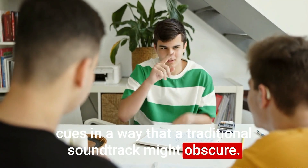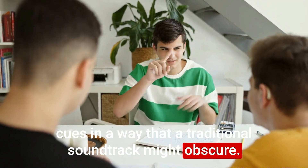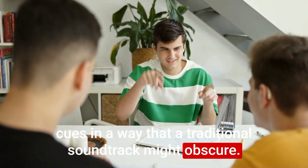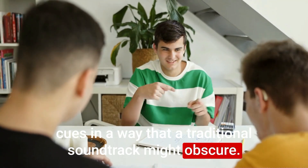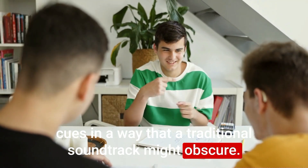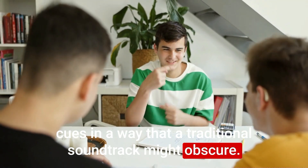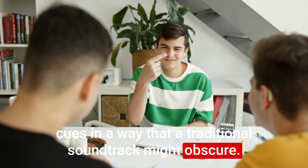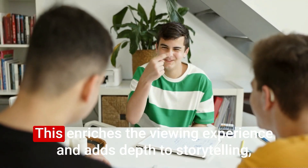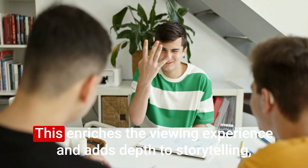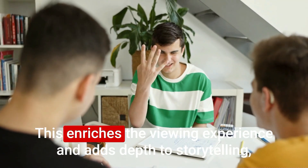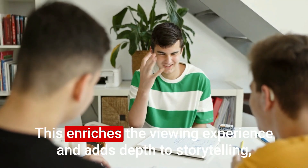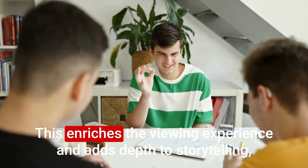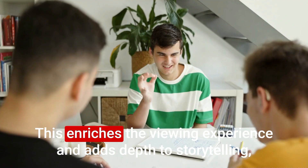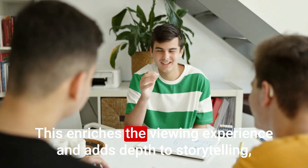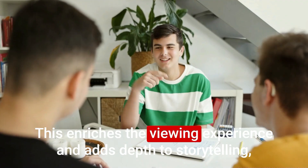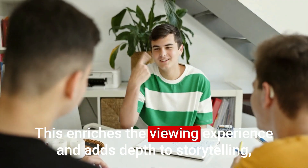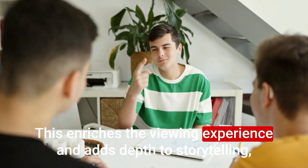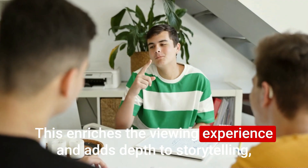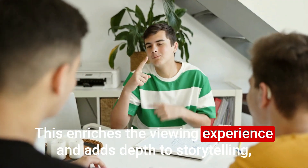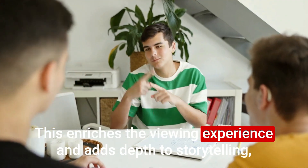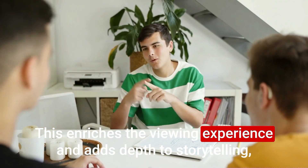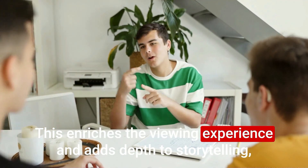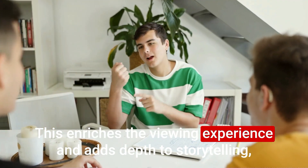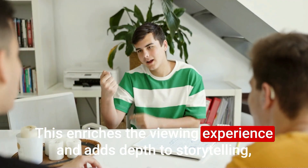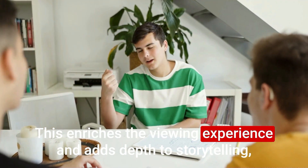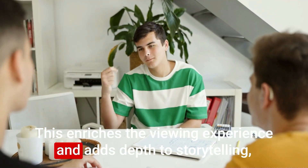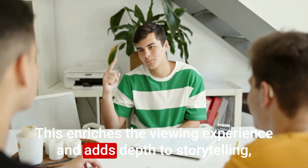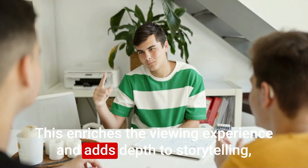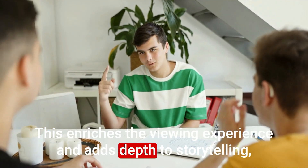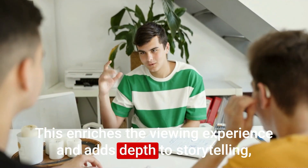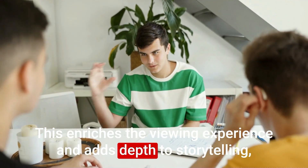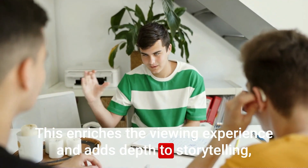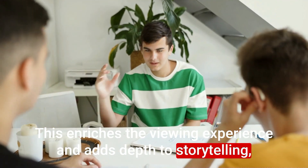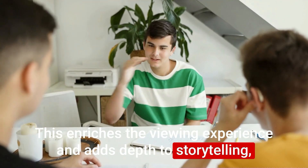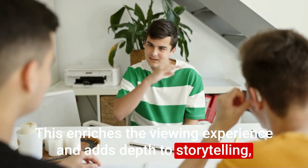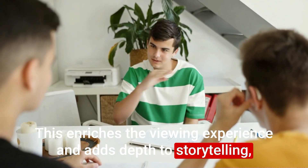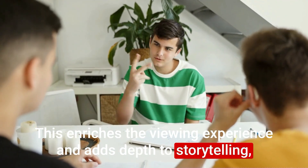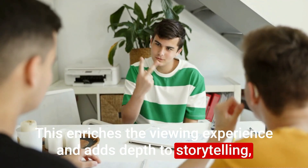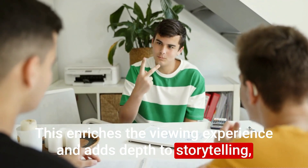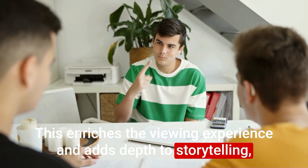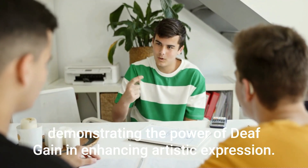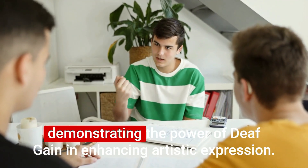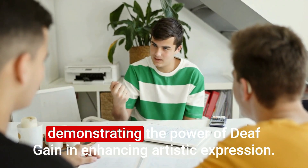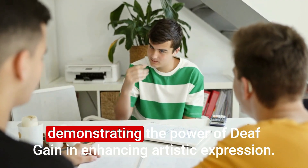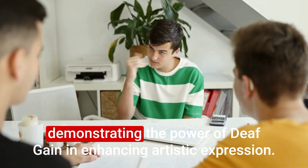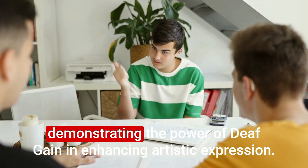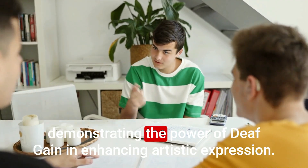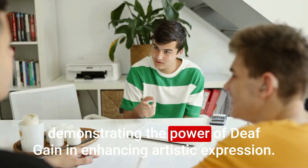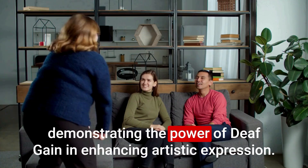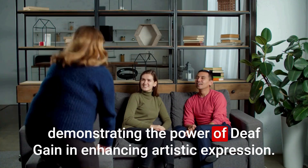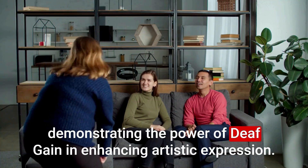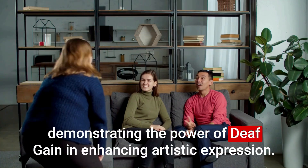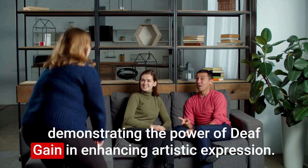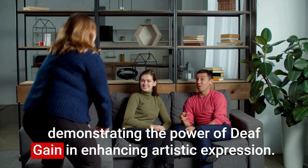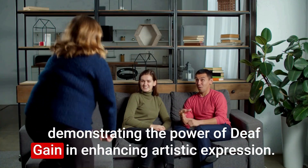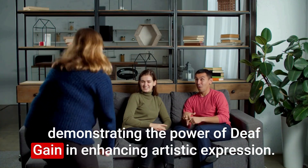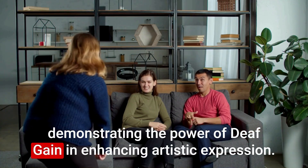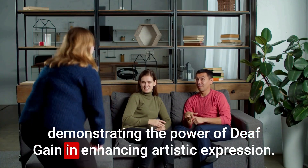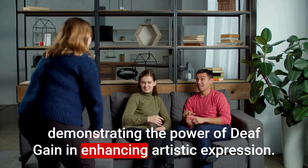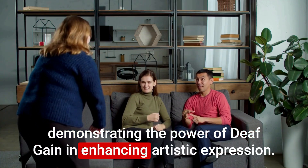obscure. This enriches the viewing experience and adds depth to storytelling, demonstrating the power of deaf gain in